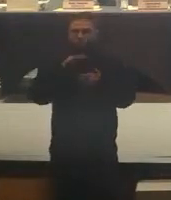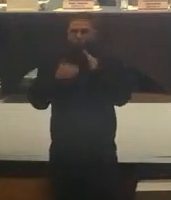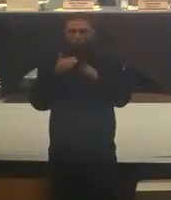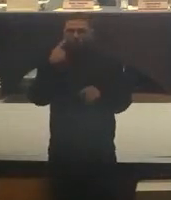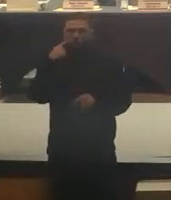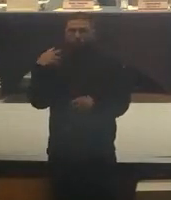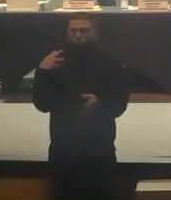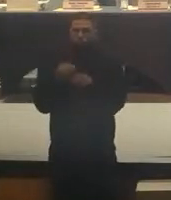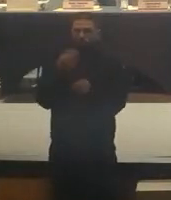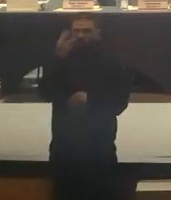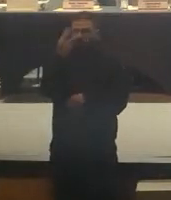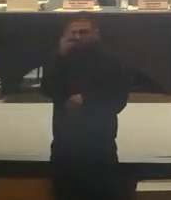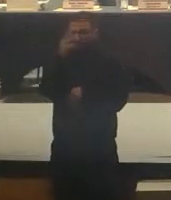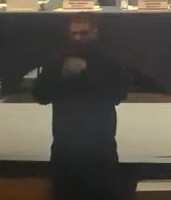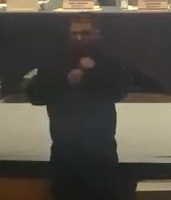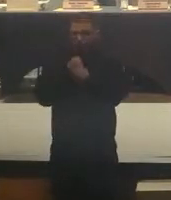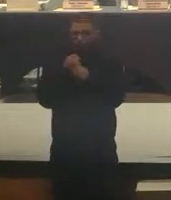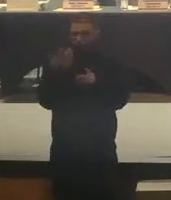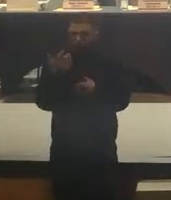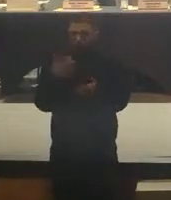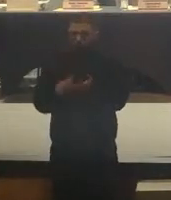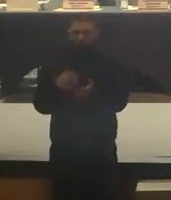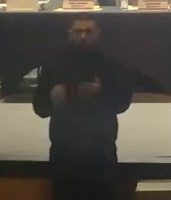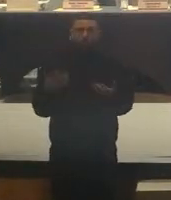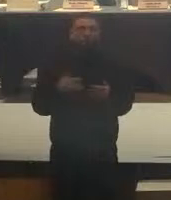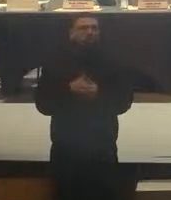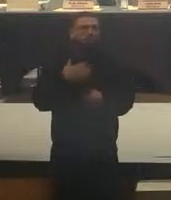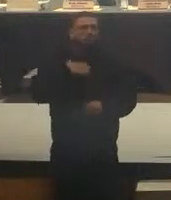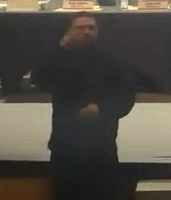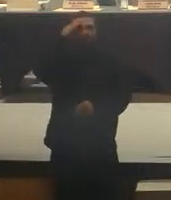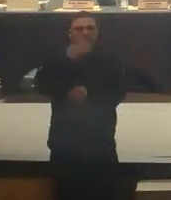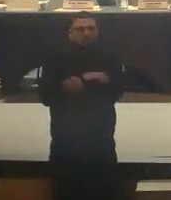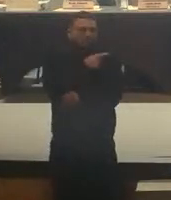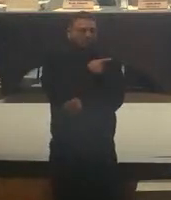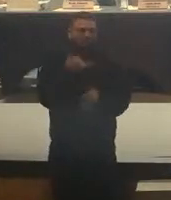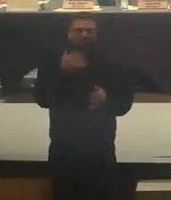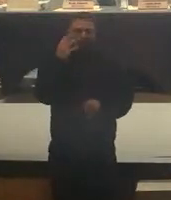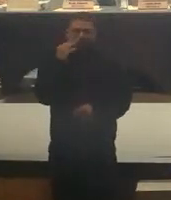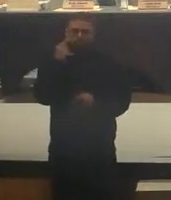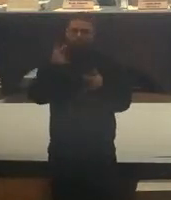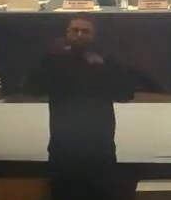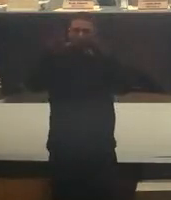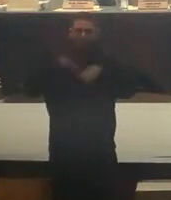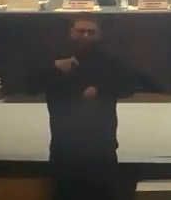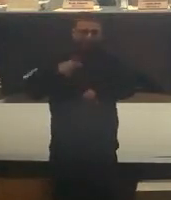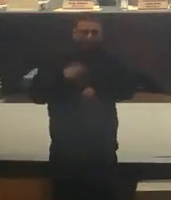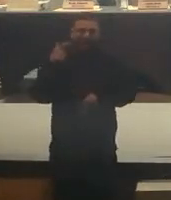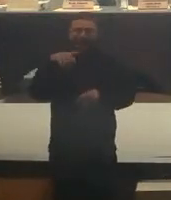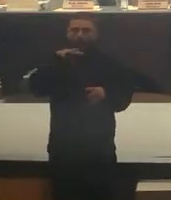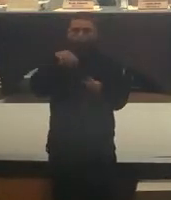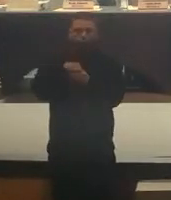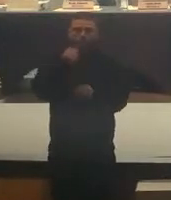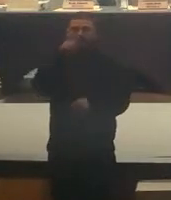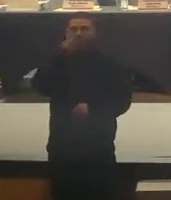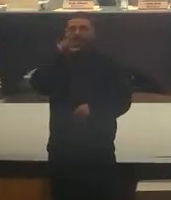16 years. My son is having an amazing time at Del Webb. He's thriving.